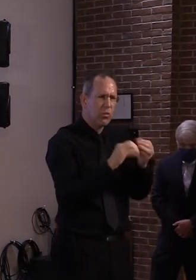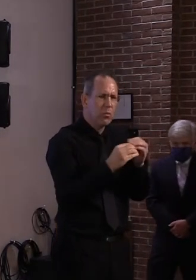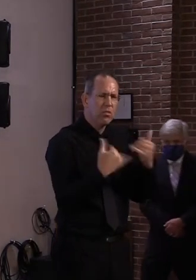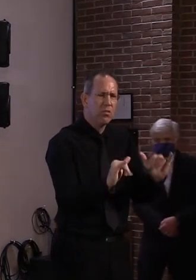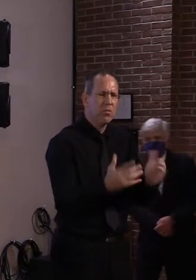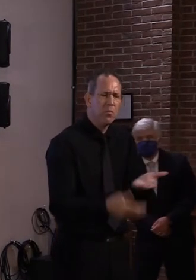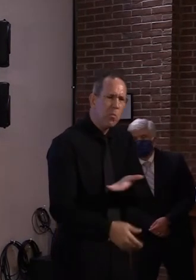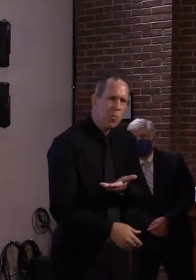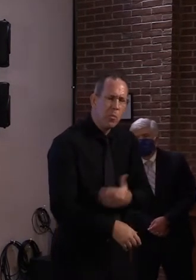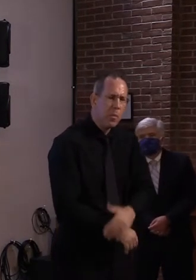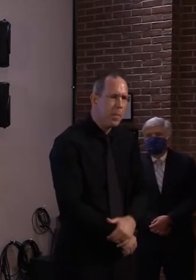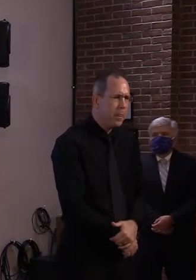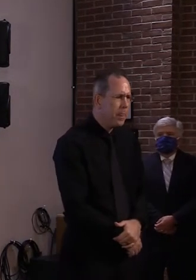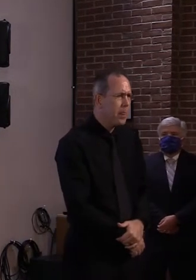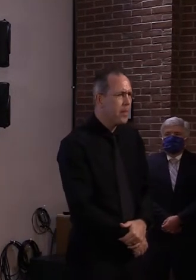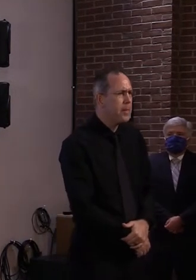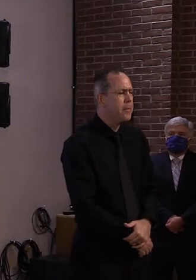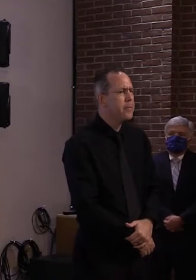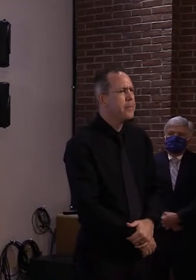or Enosburg.